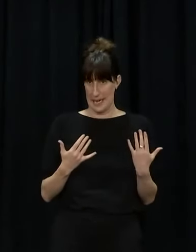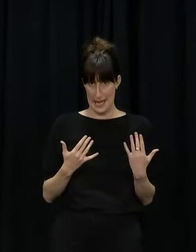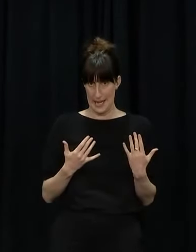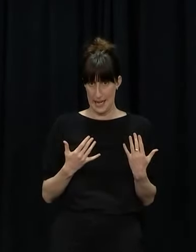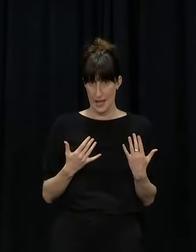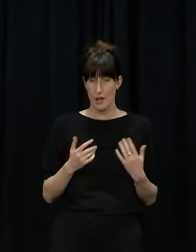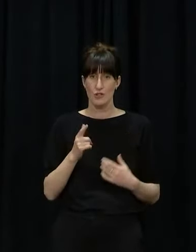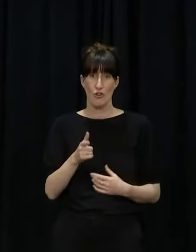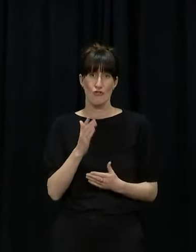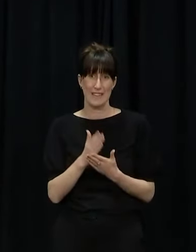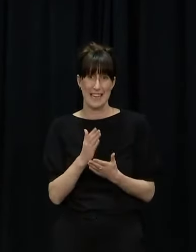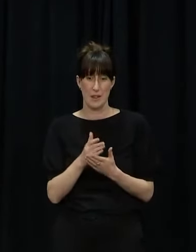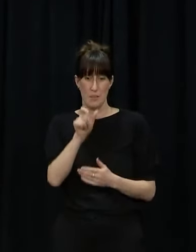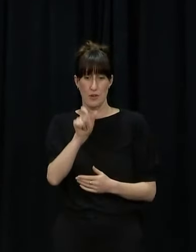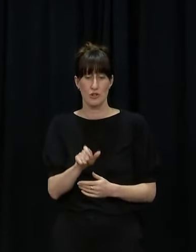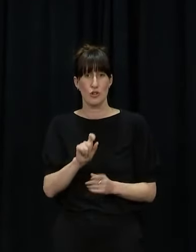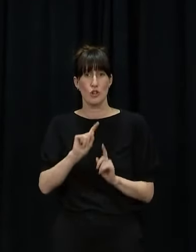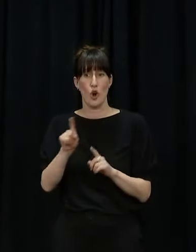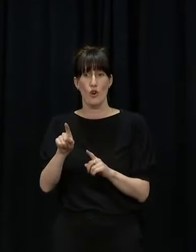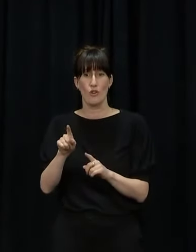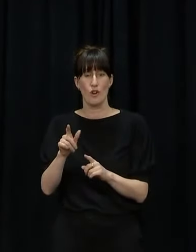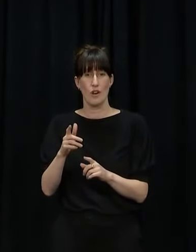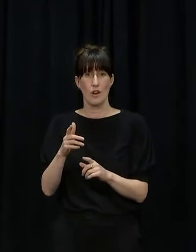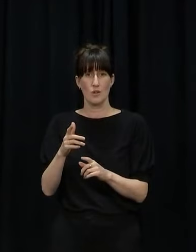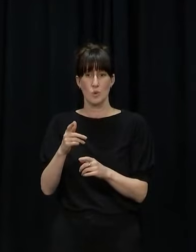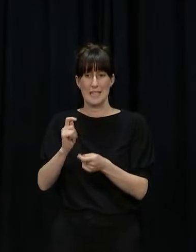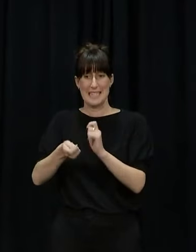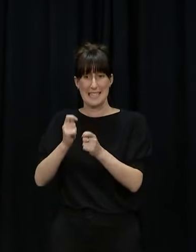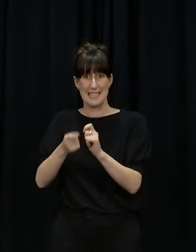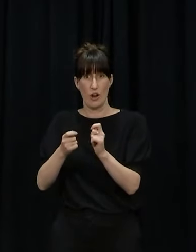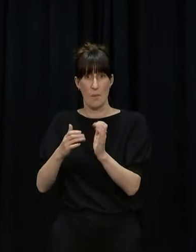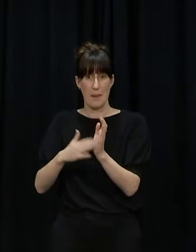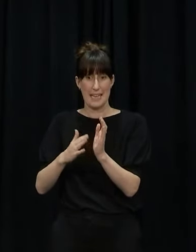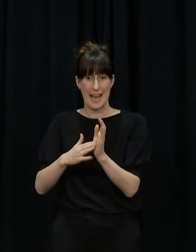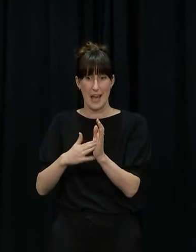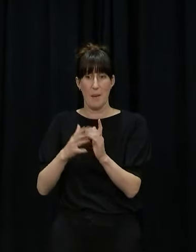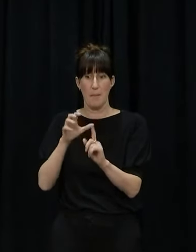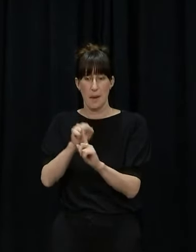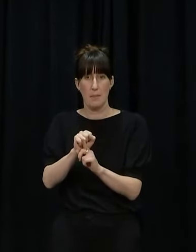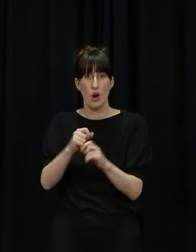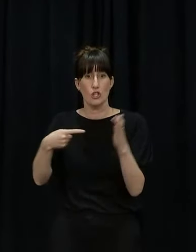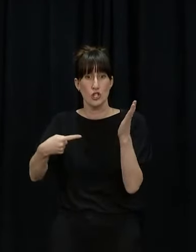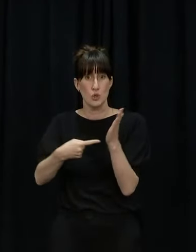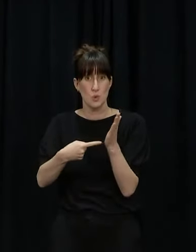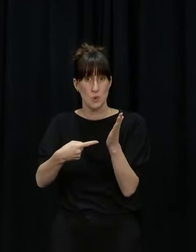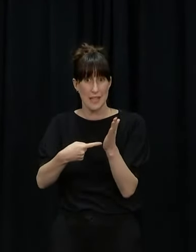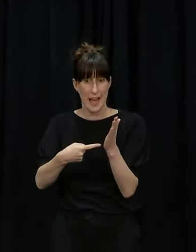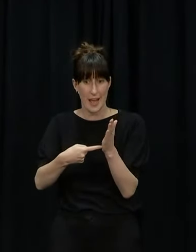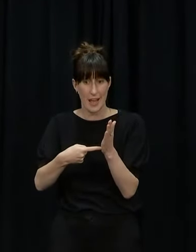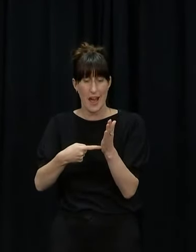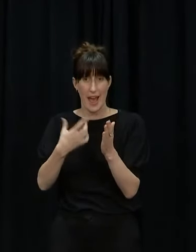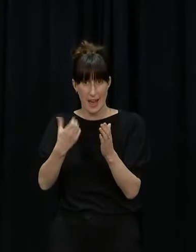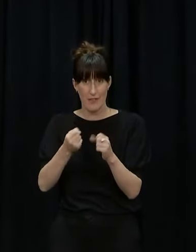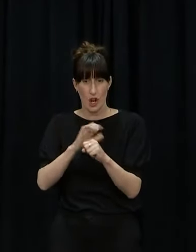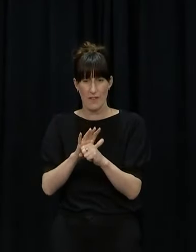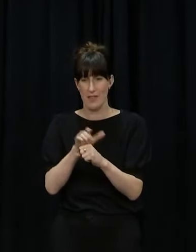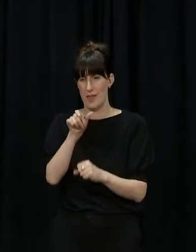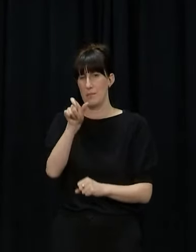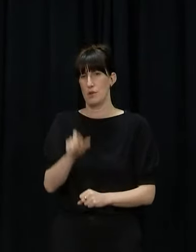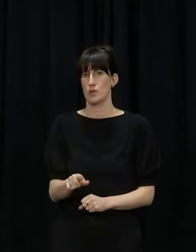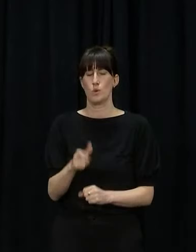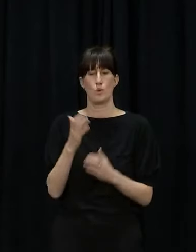was identified on Tuesday. If it wasn't for you getting tested when you did, this could be a much, much more difficult